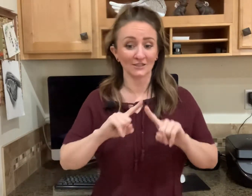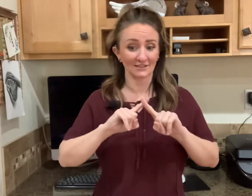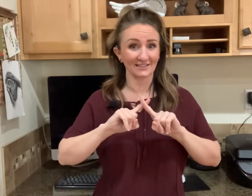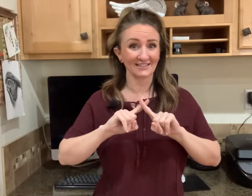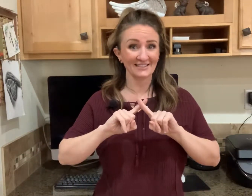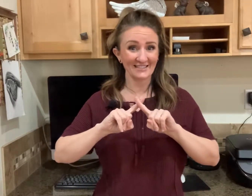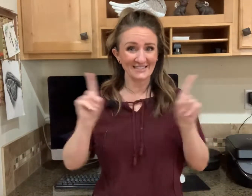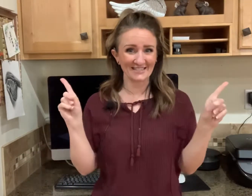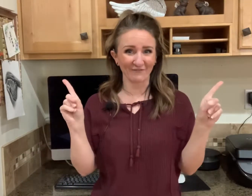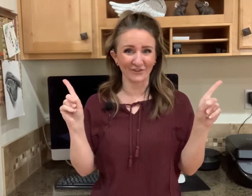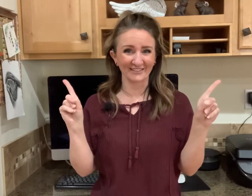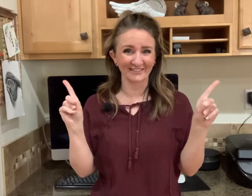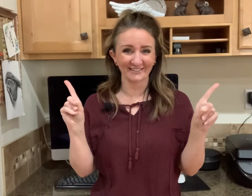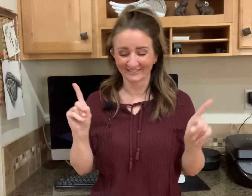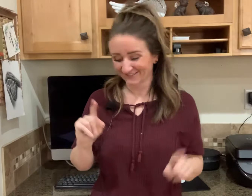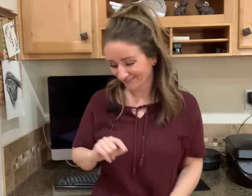versus different.